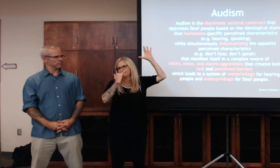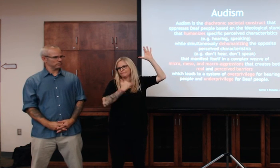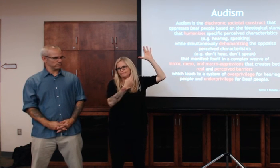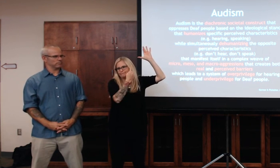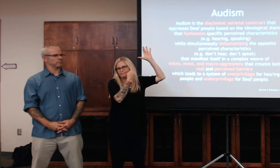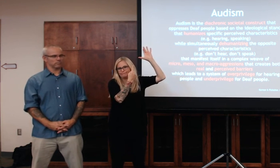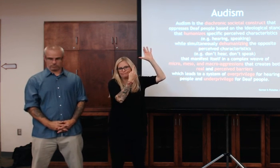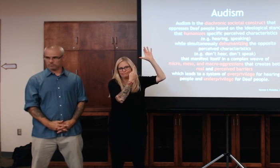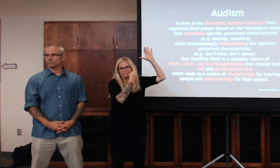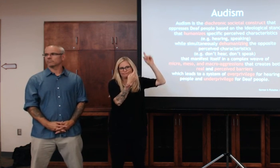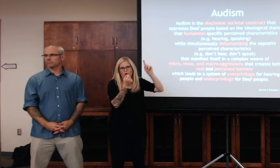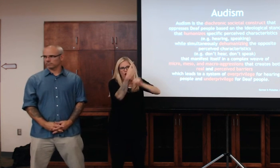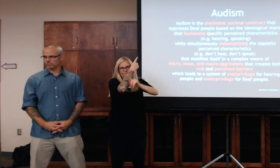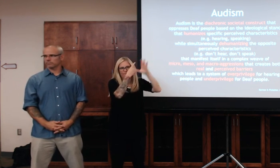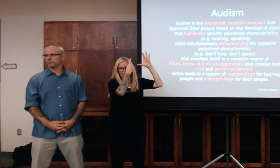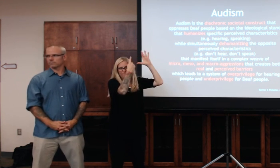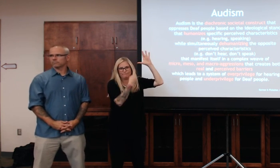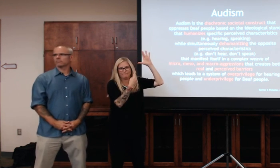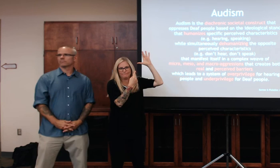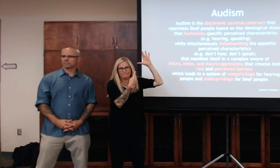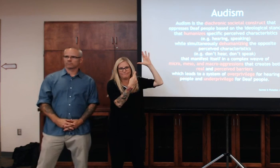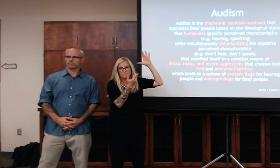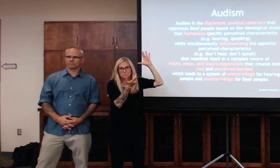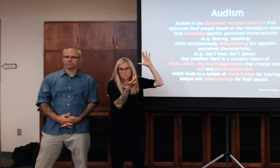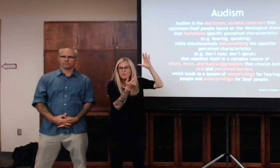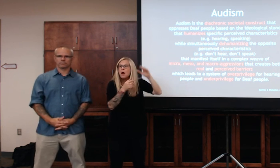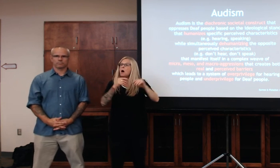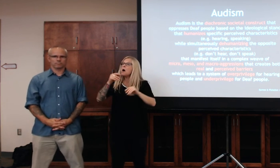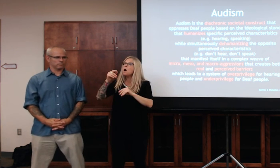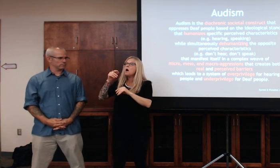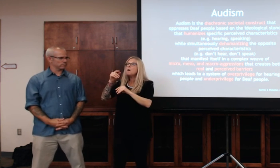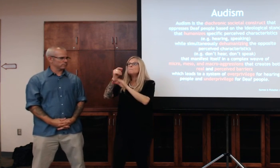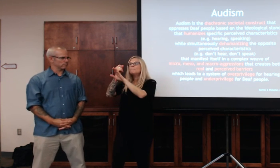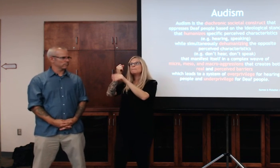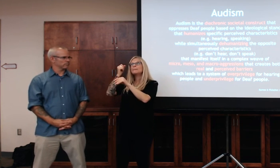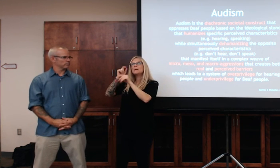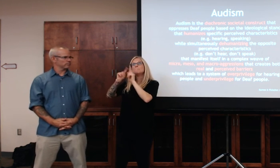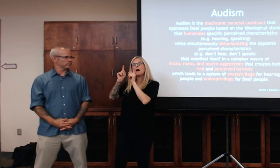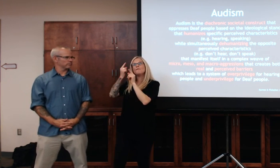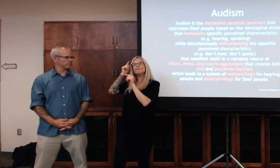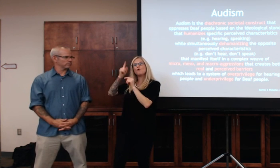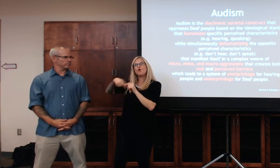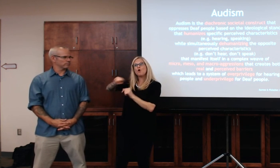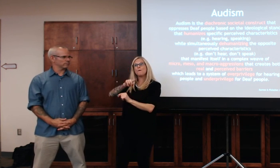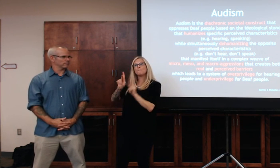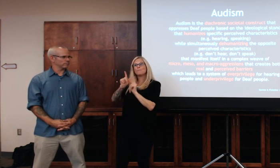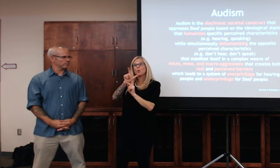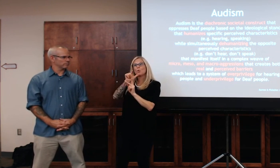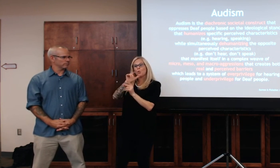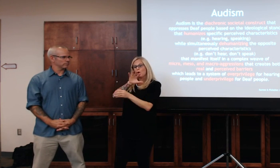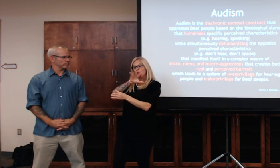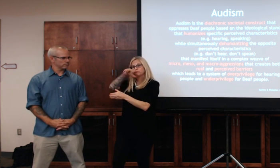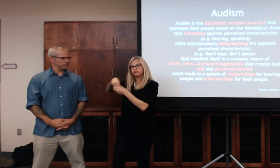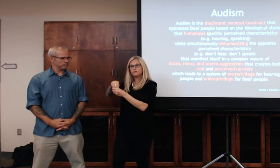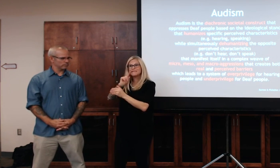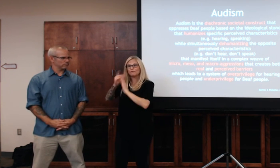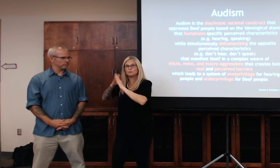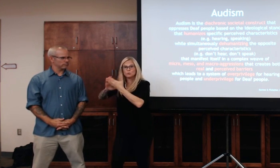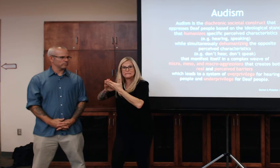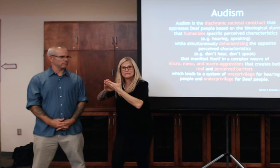Most of the time, those ideals are wrong. They're not quite accurate. Now, for us who are involved